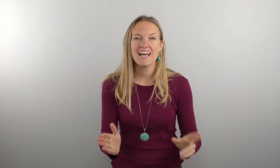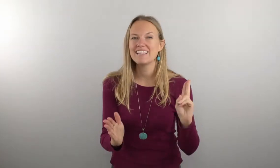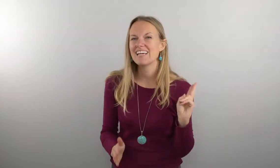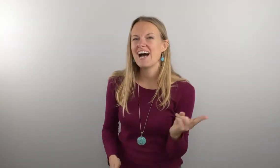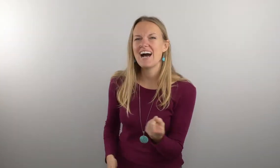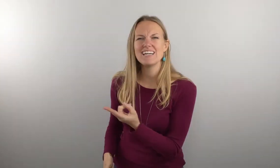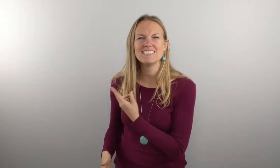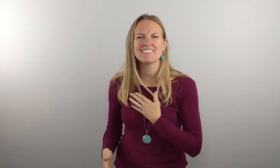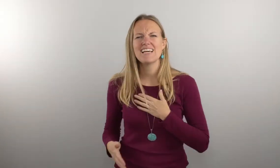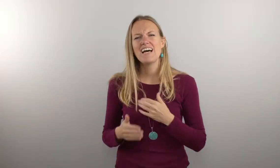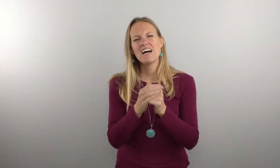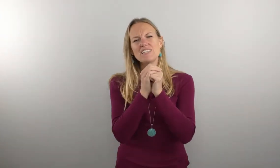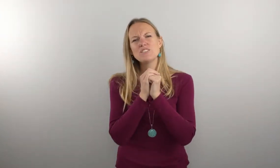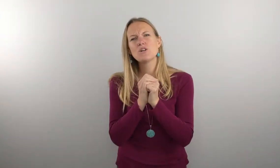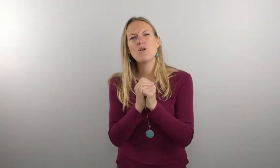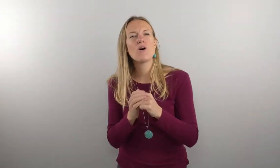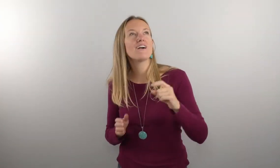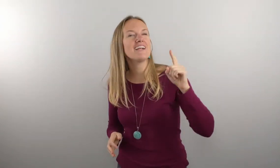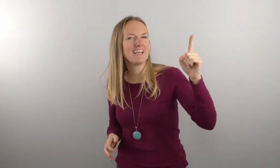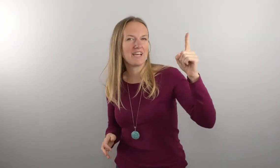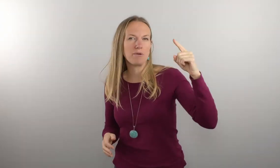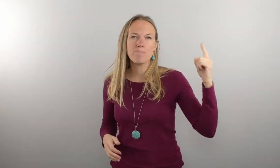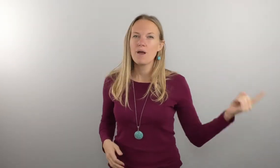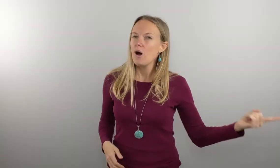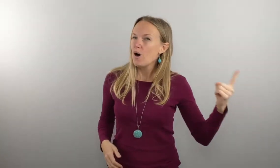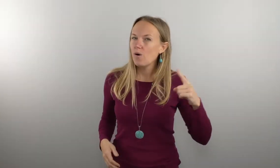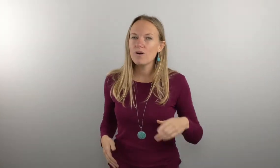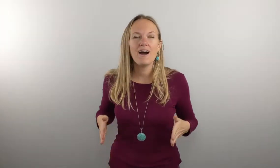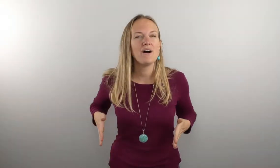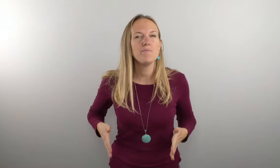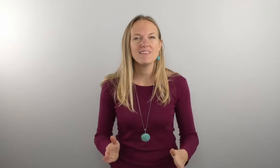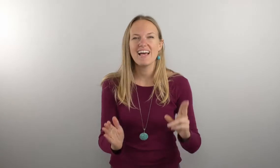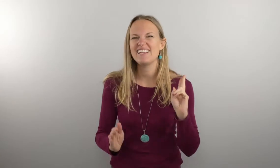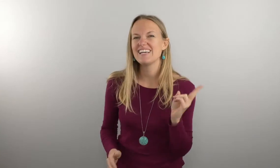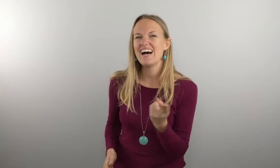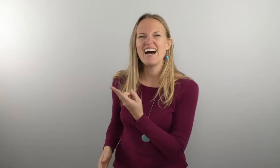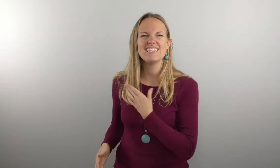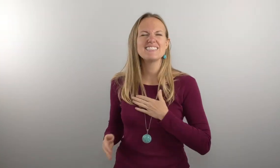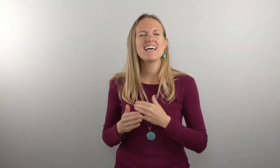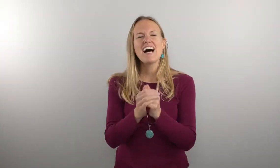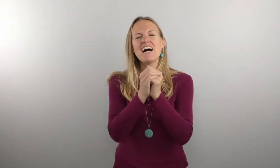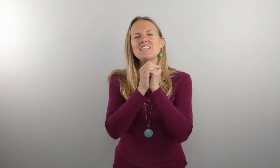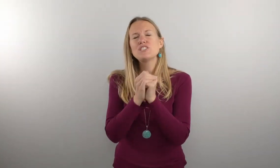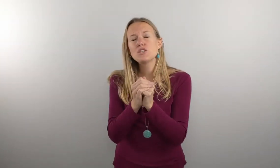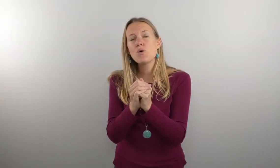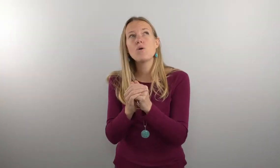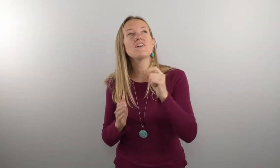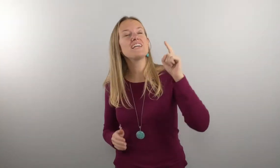let us adore him. O come, let us adore